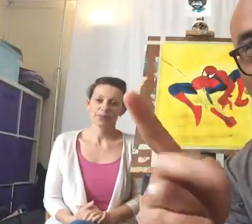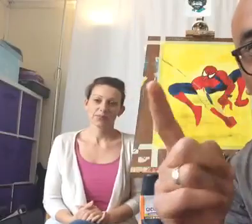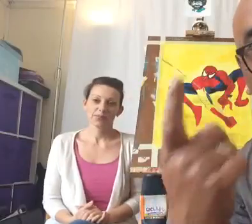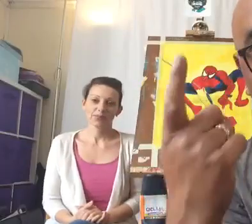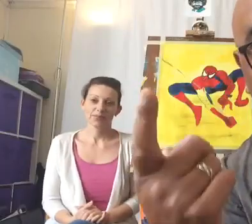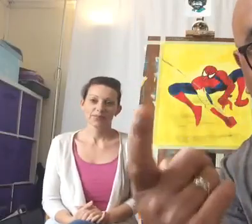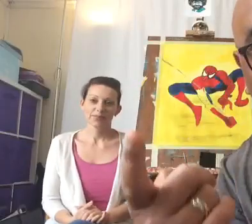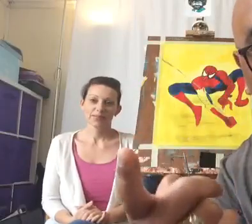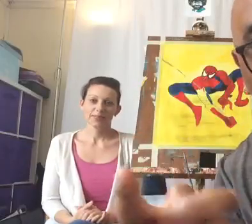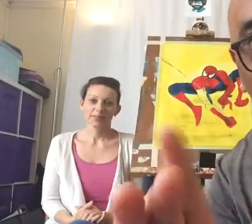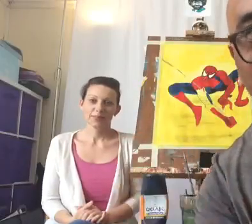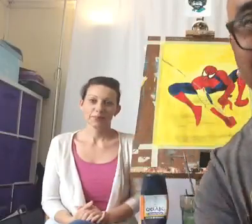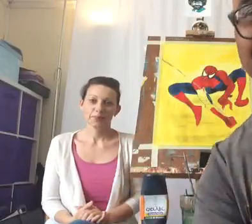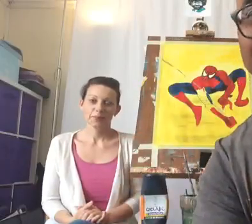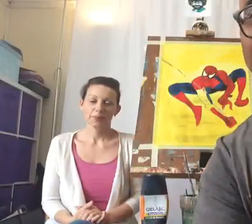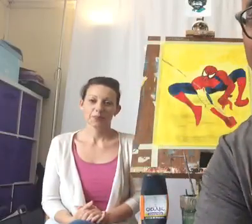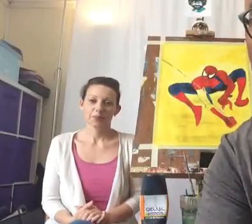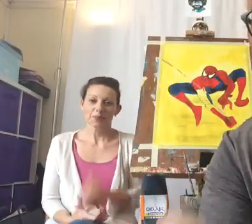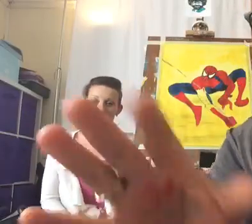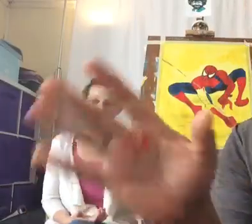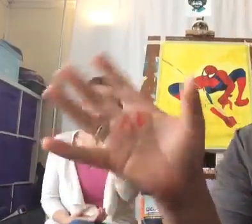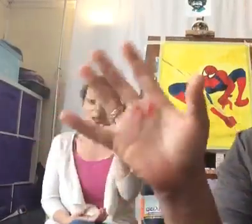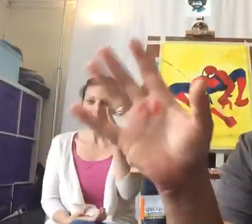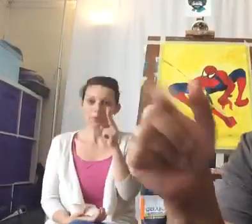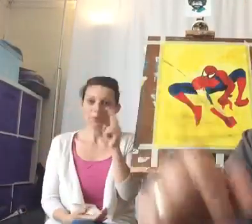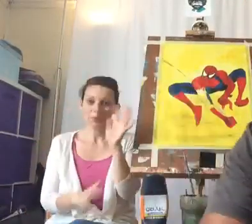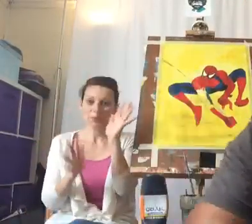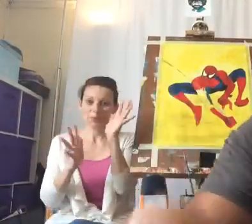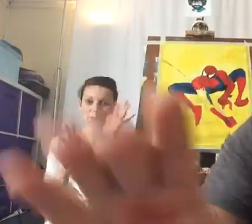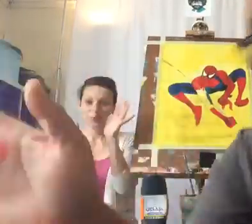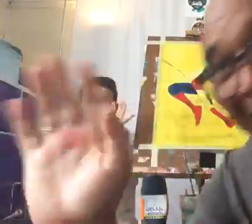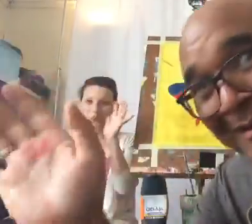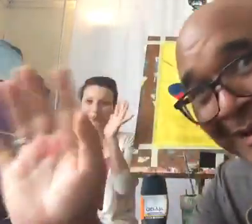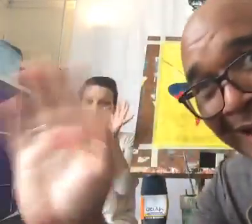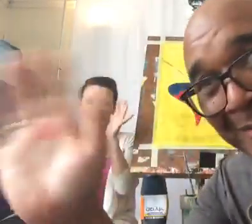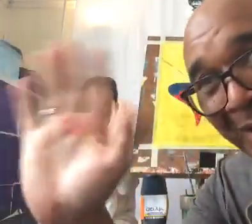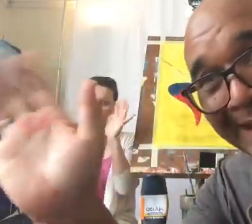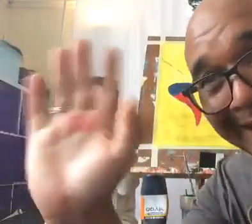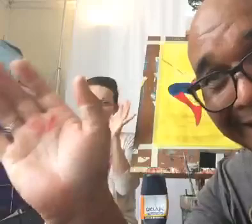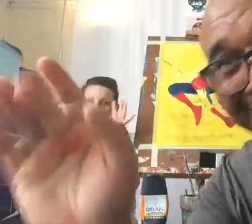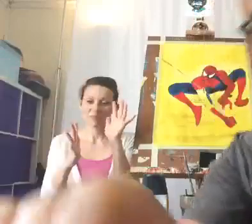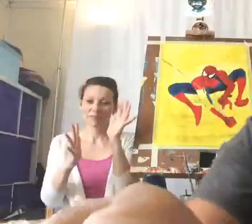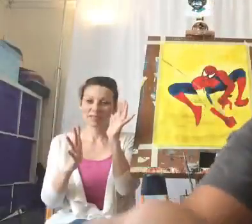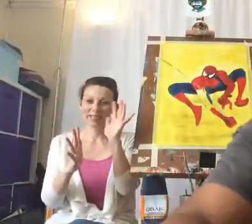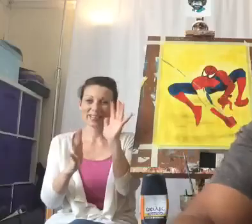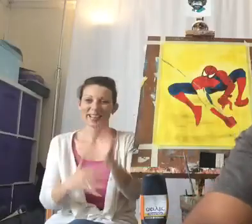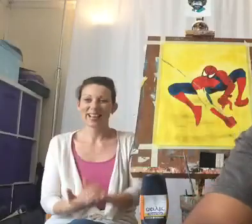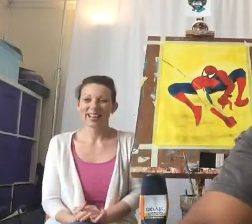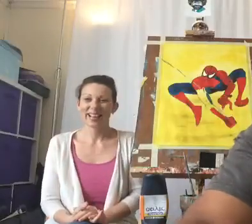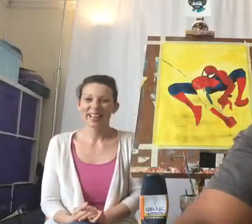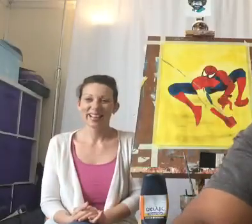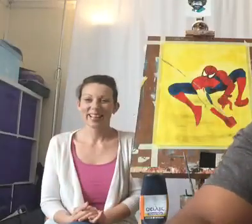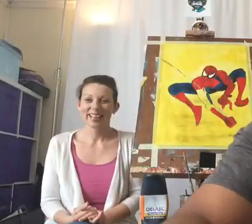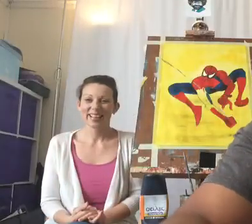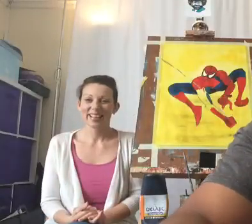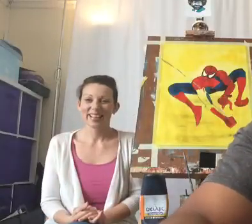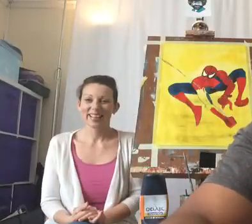I look forward to seeing them all. Oh, hello, Nicola. Bye, Nicola.